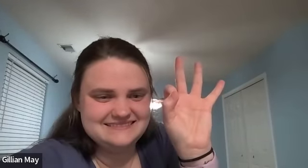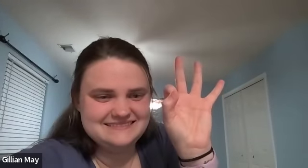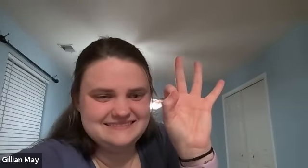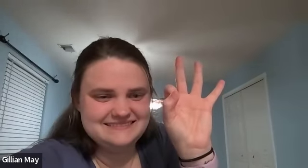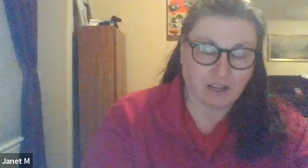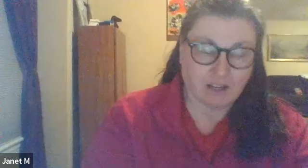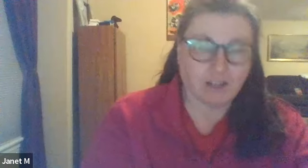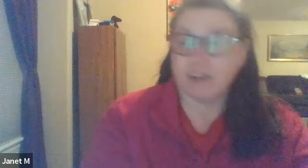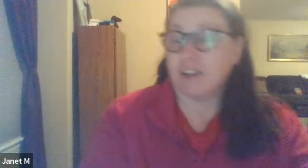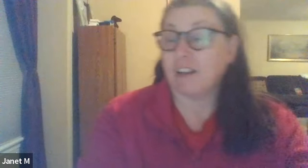Oh, it's 9 then.